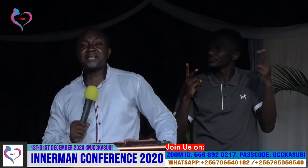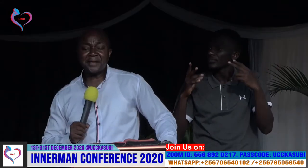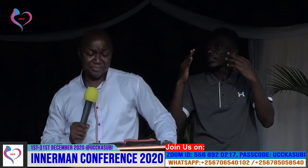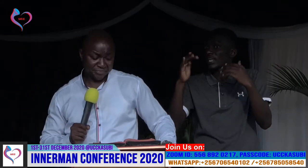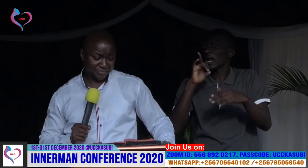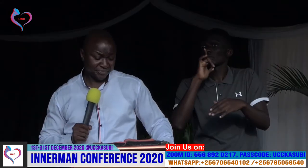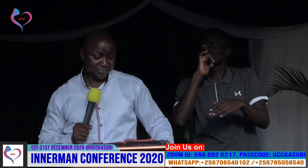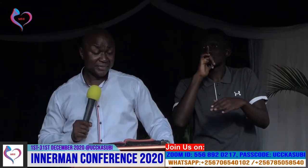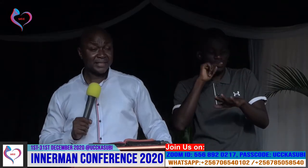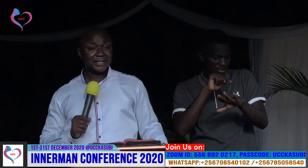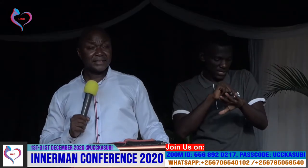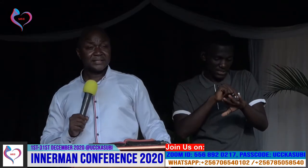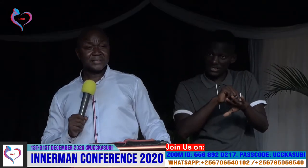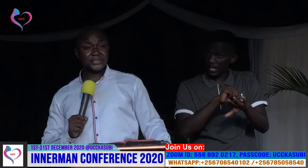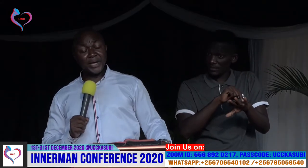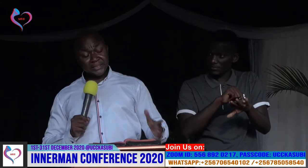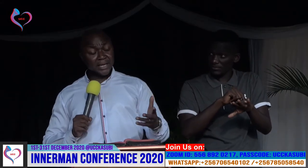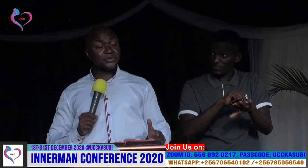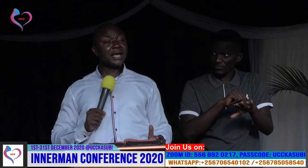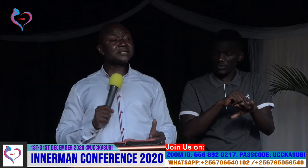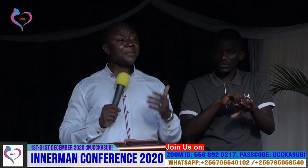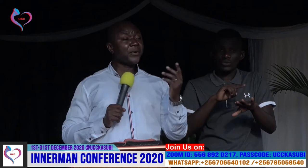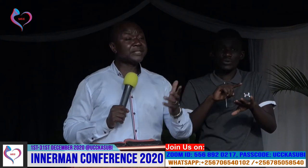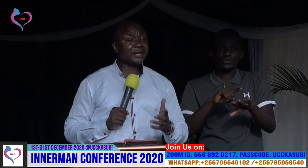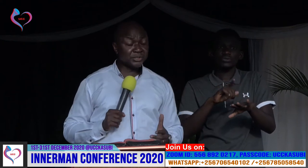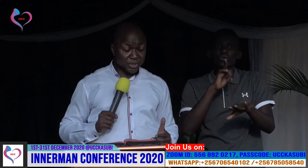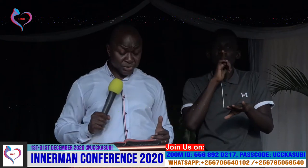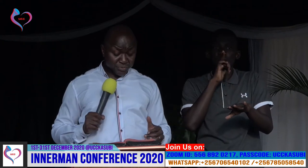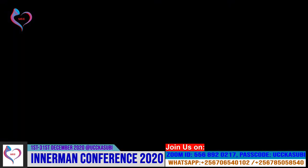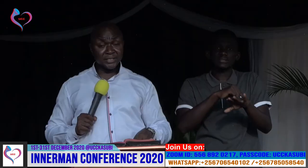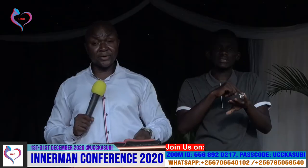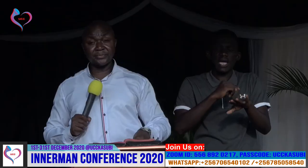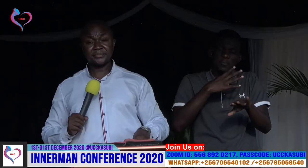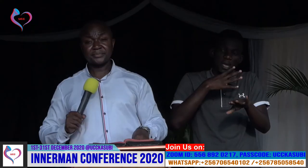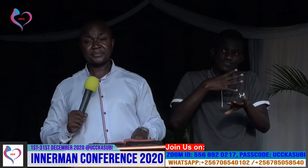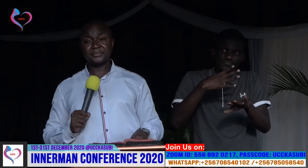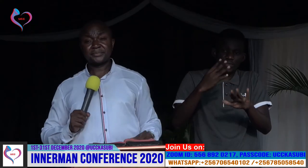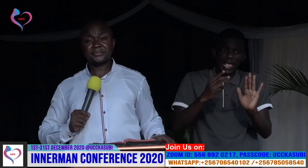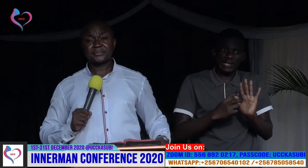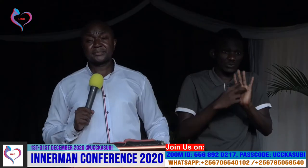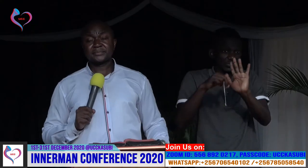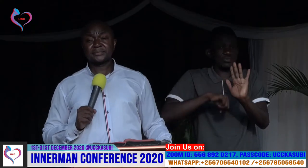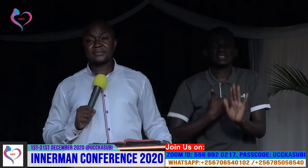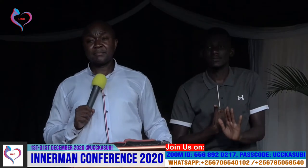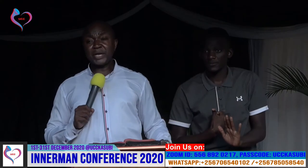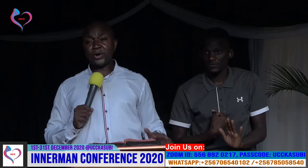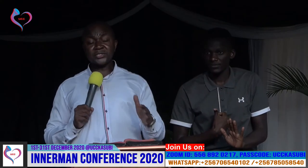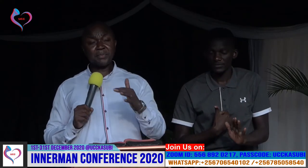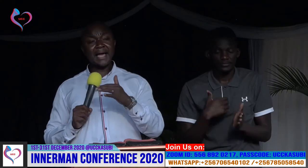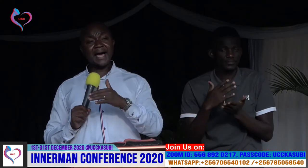lunch time. So when it came to lunch time, I went and introduced myself.